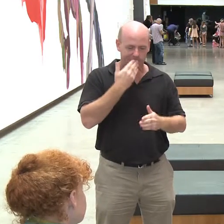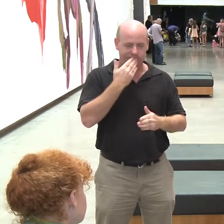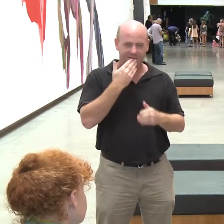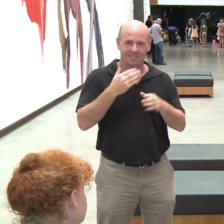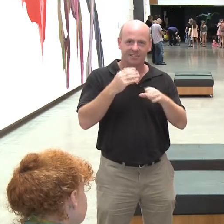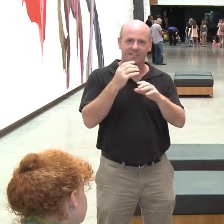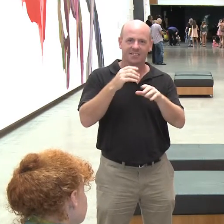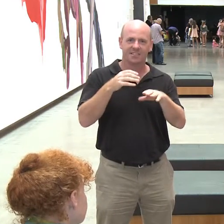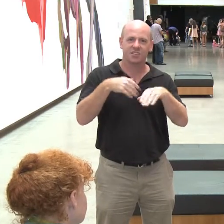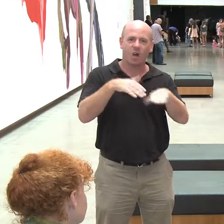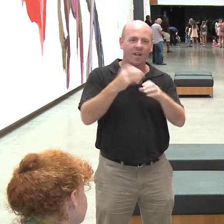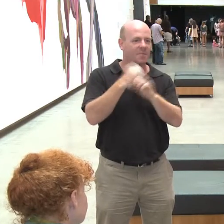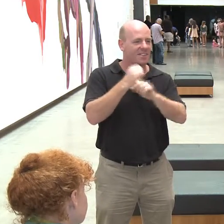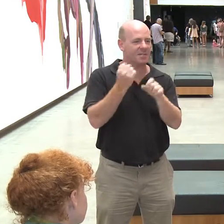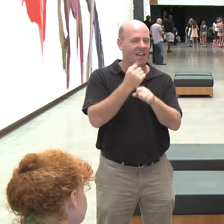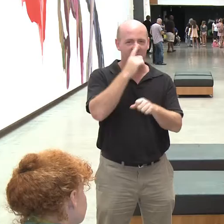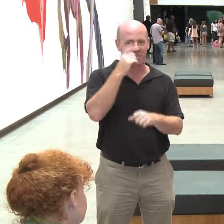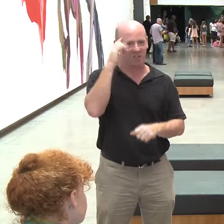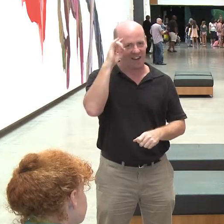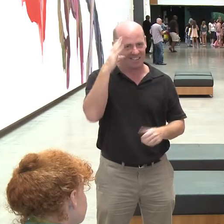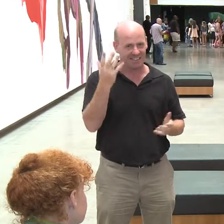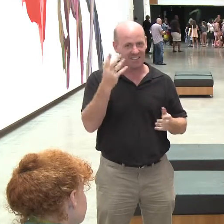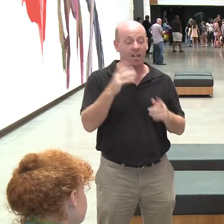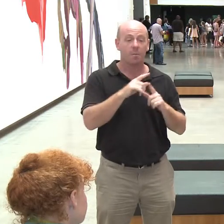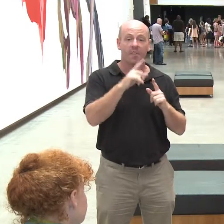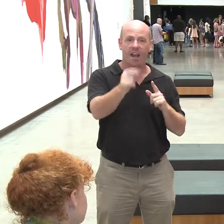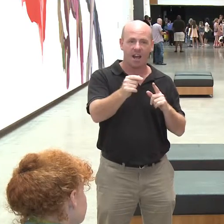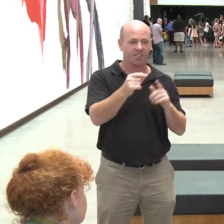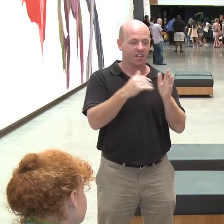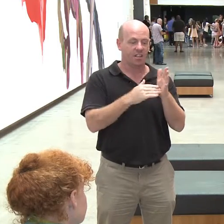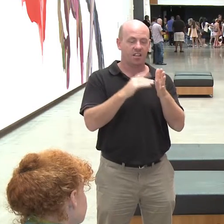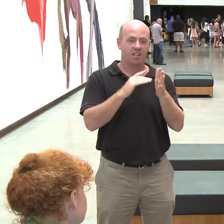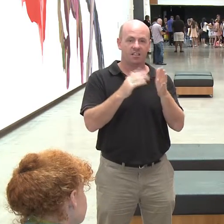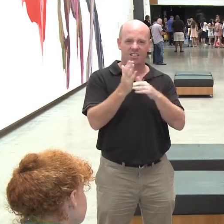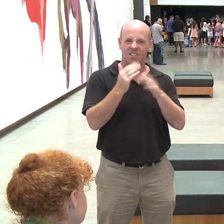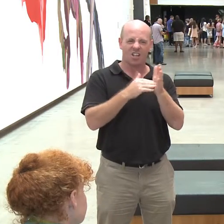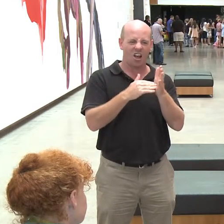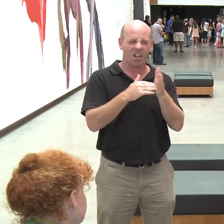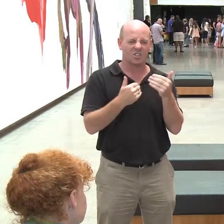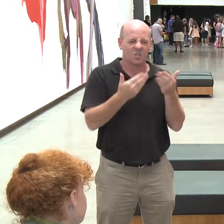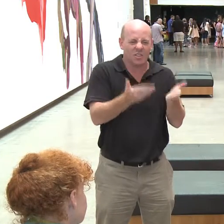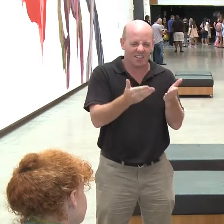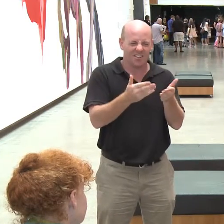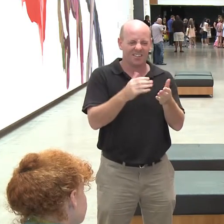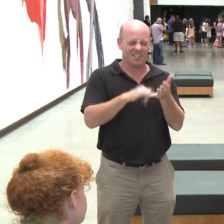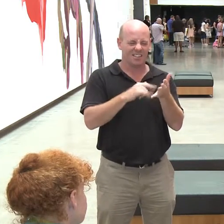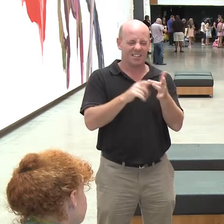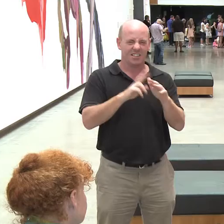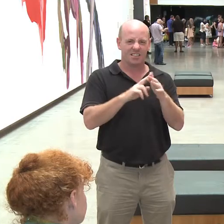probably driving people a little bit crazy. But after that, it's sized just to give it a stiffness and then